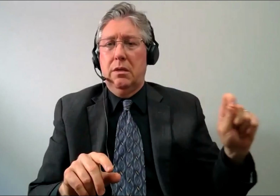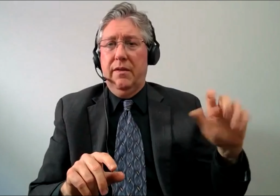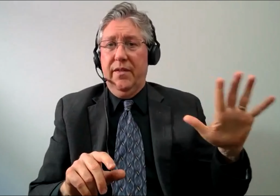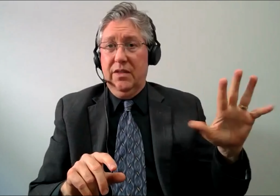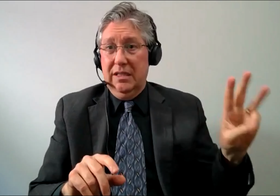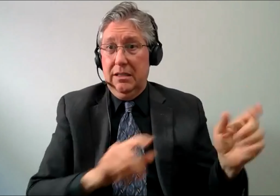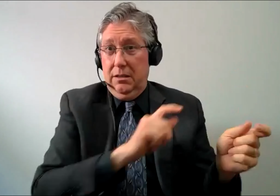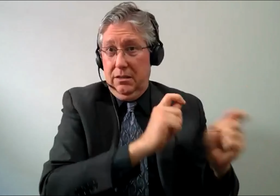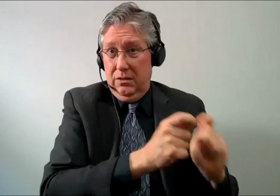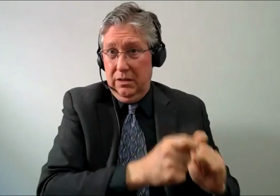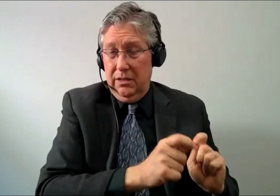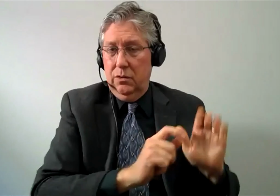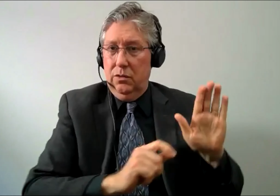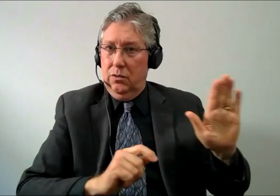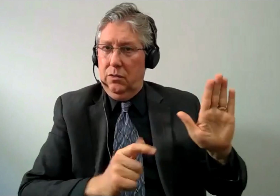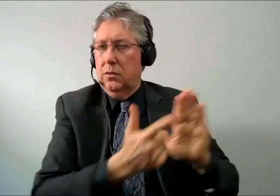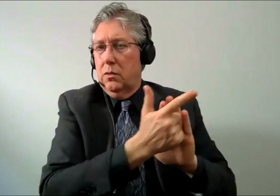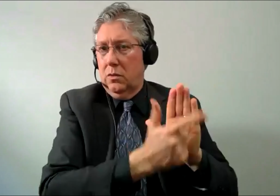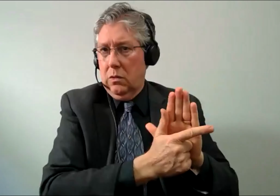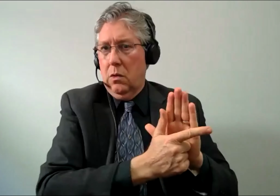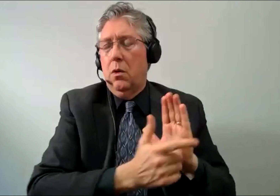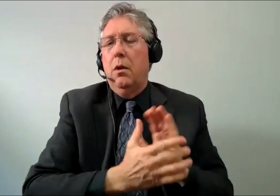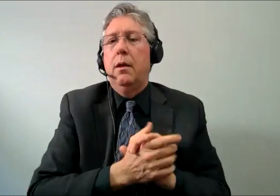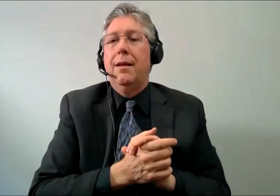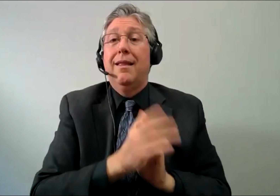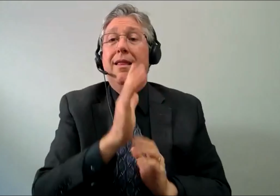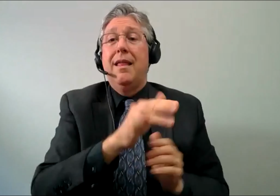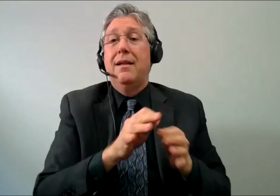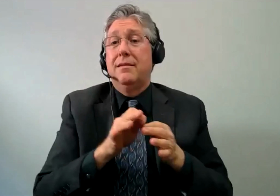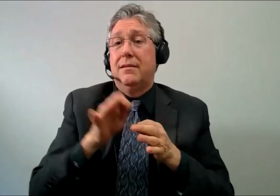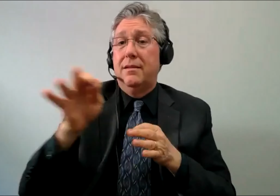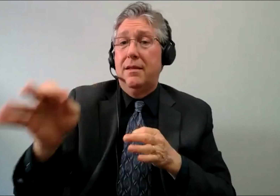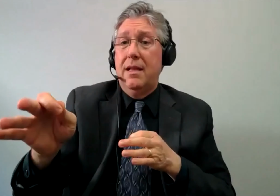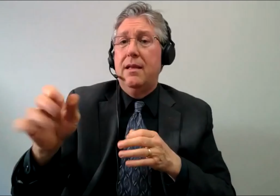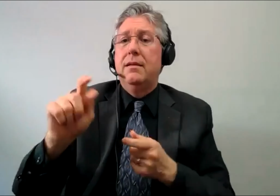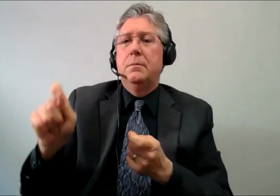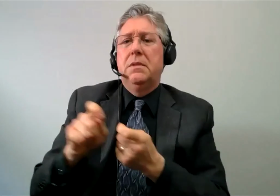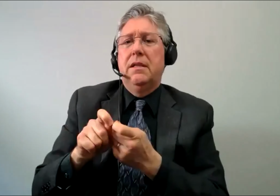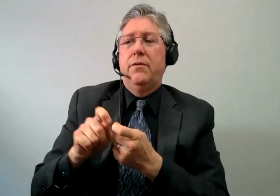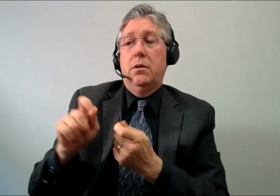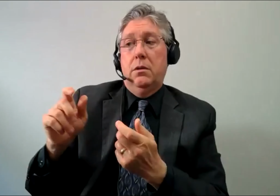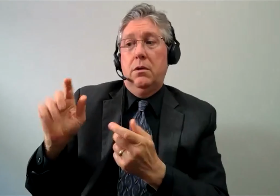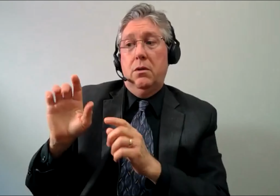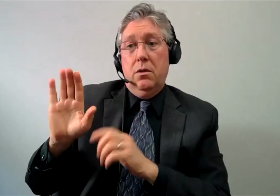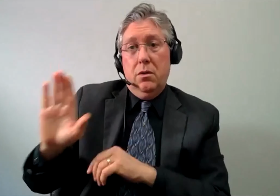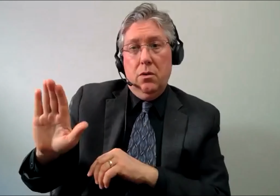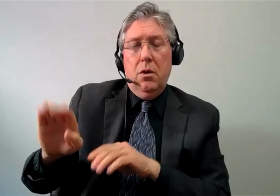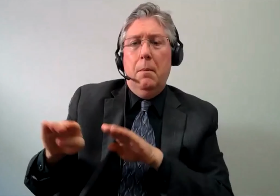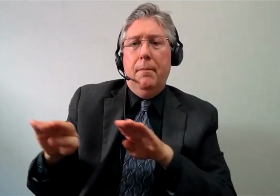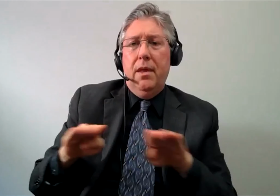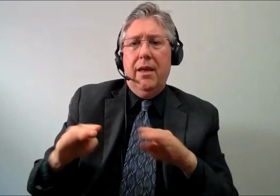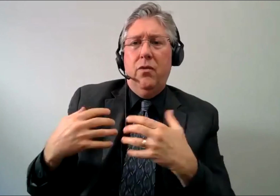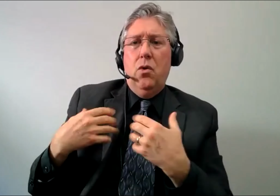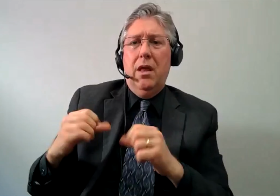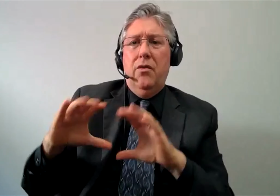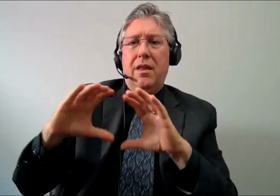have there. So we are, that delay is pertaining specifically to the behavioral health entity rules,